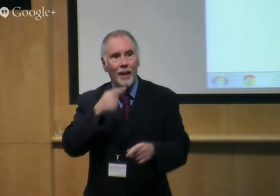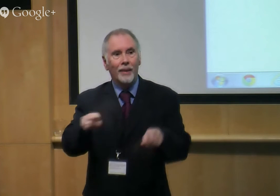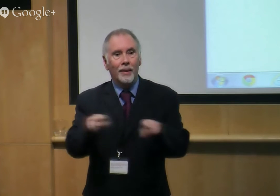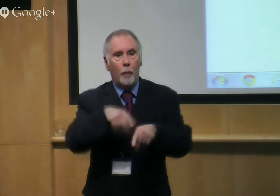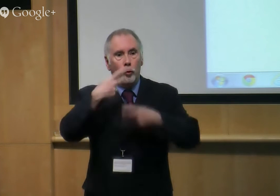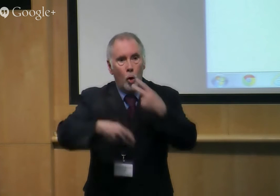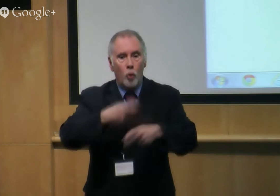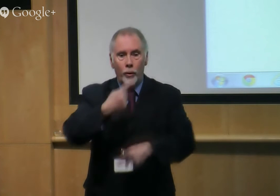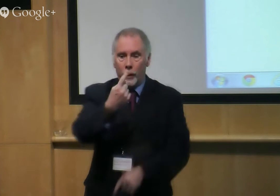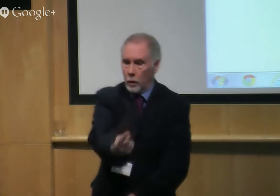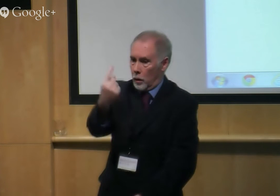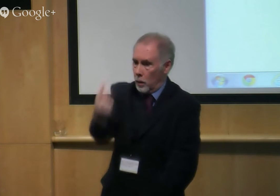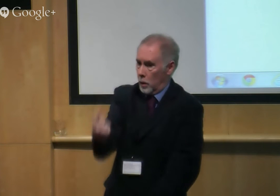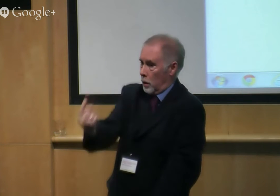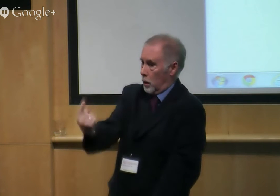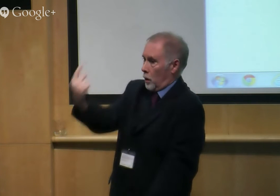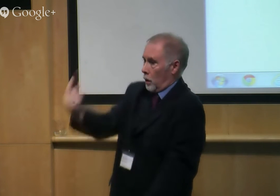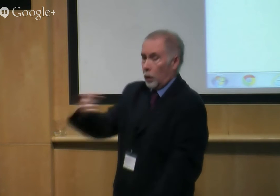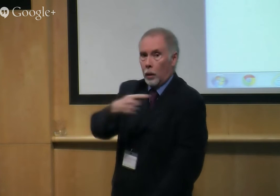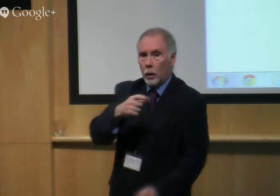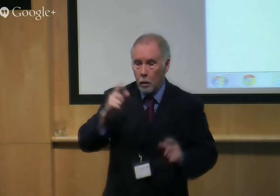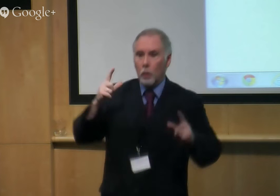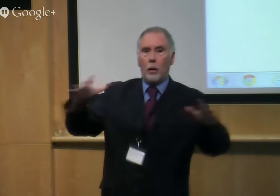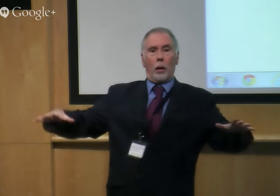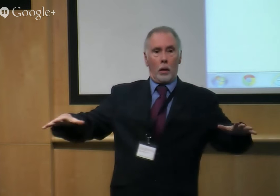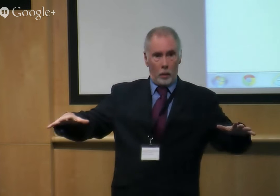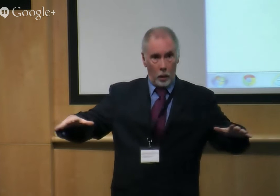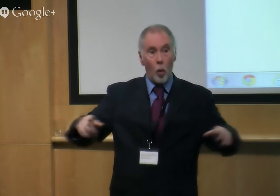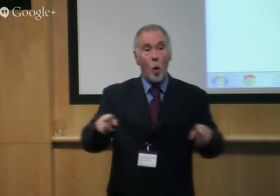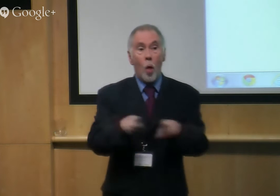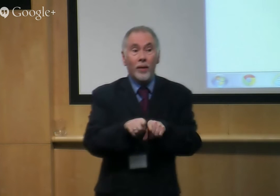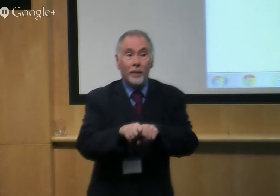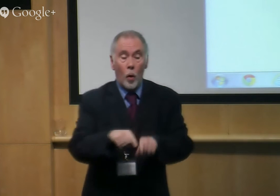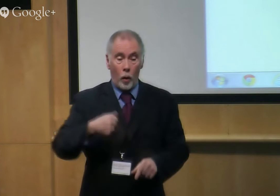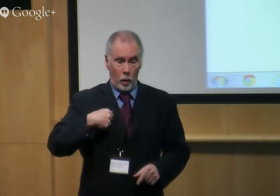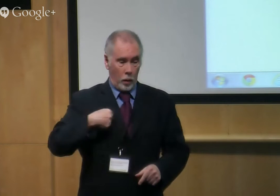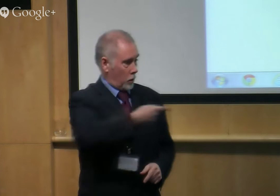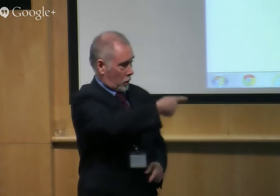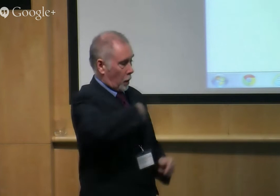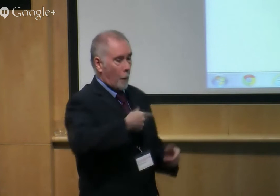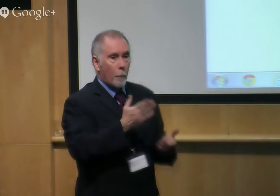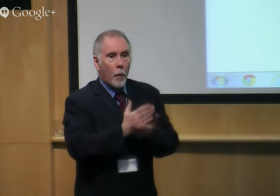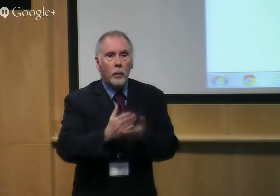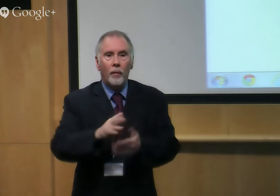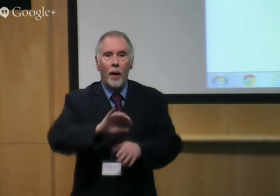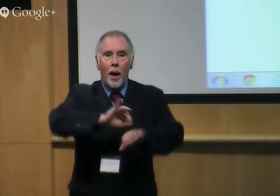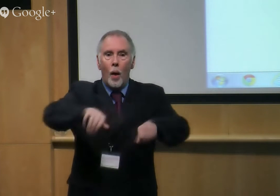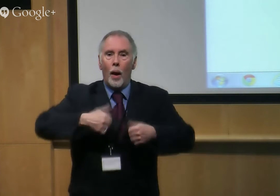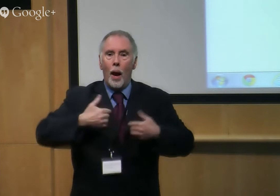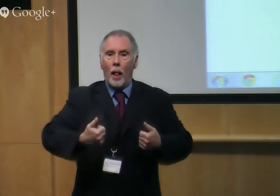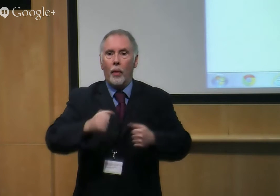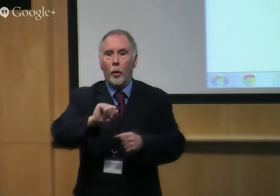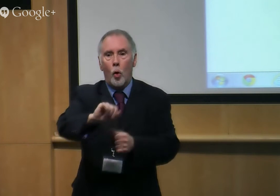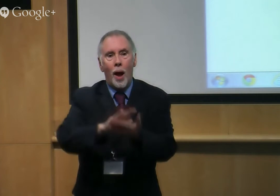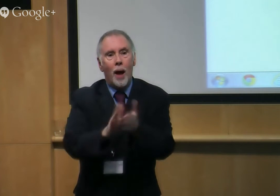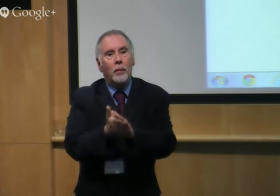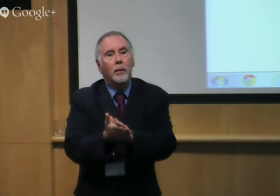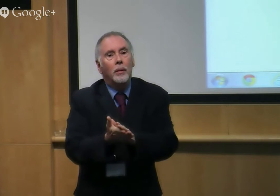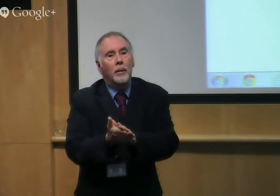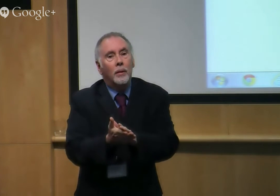made. So actually, we need to have all of these people that are telling us the same thing. If all of these people stand up, feel empowered to be